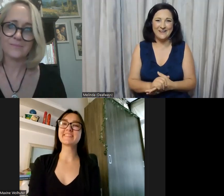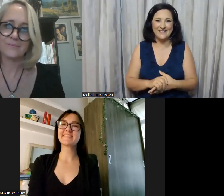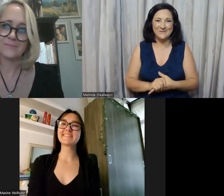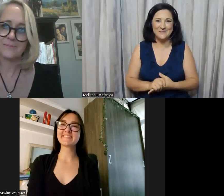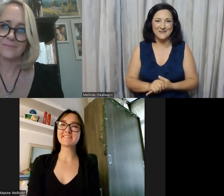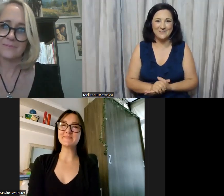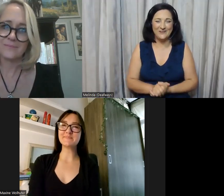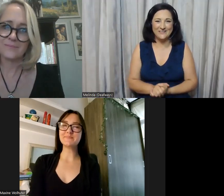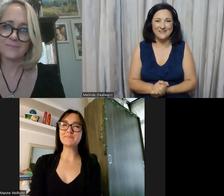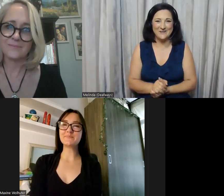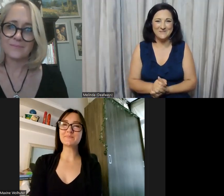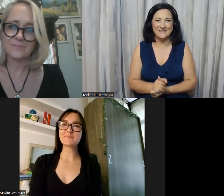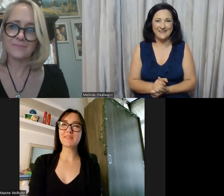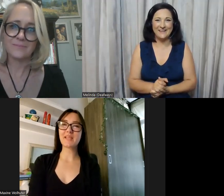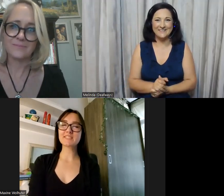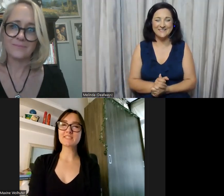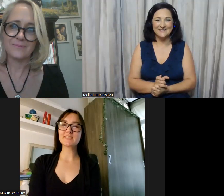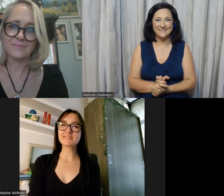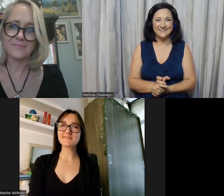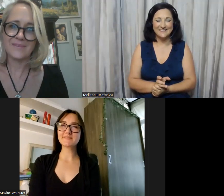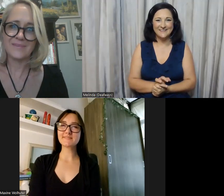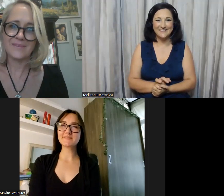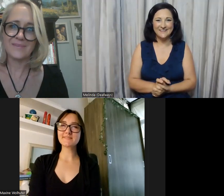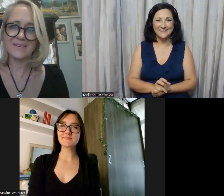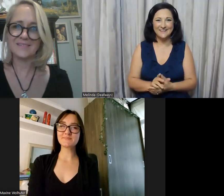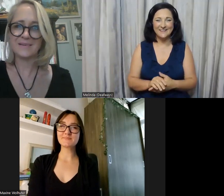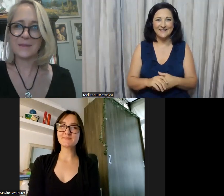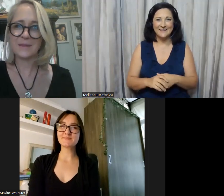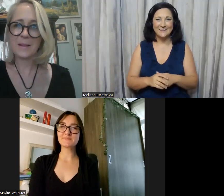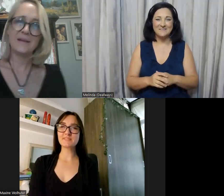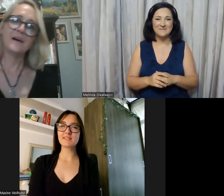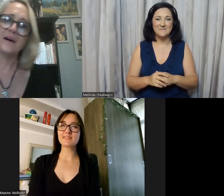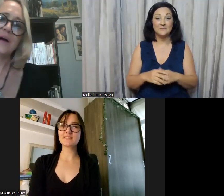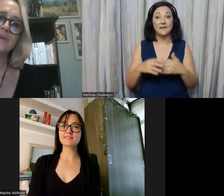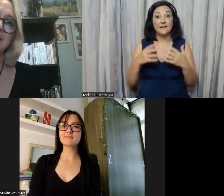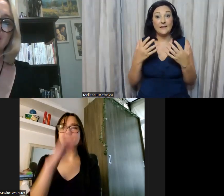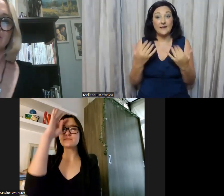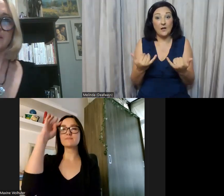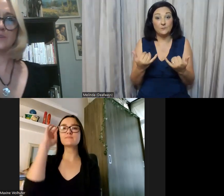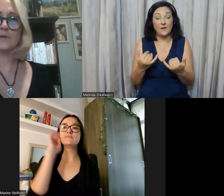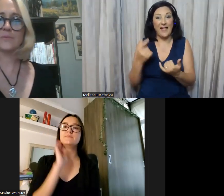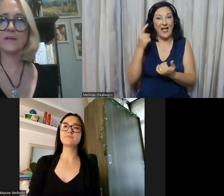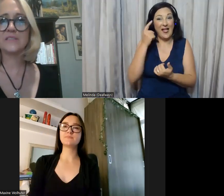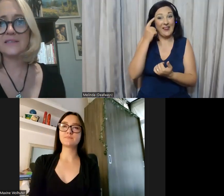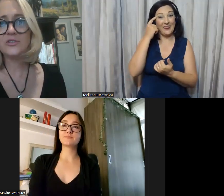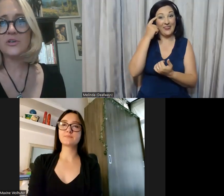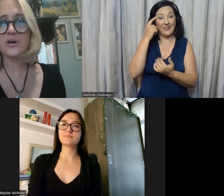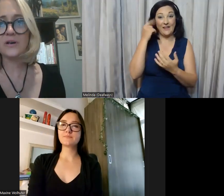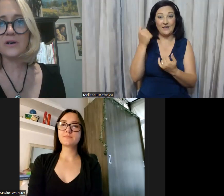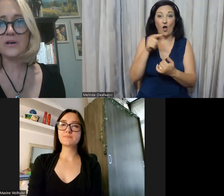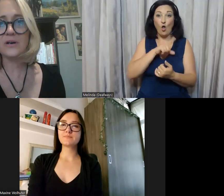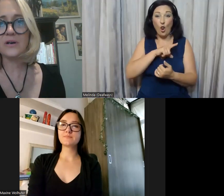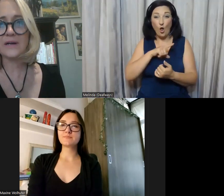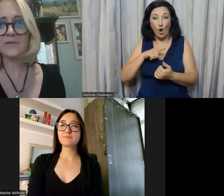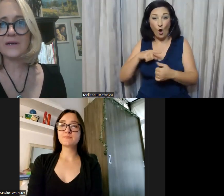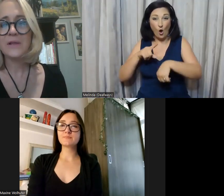Yes, no, I think we do have a lot in common. Yes. Yeah. Okay, I think it's getting too long now,